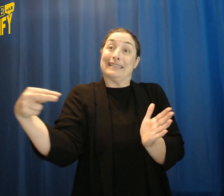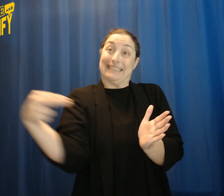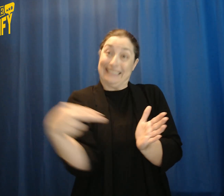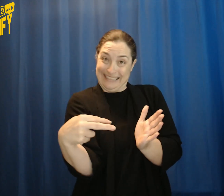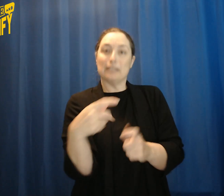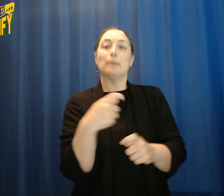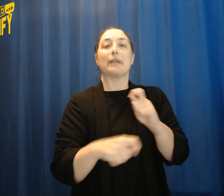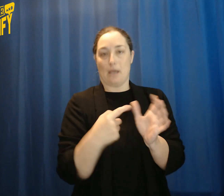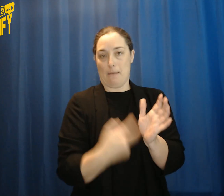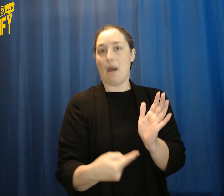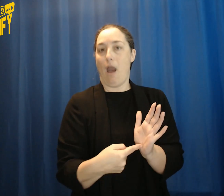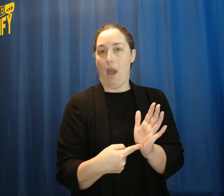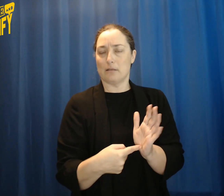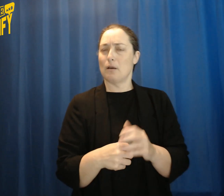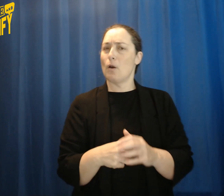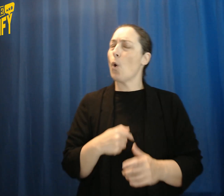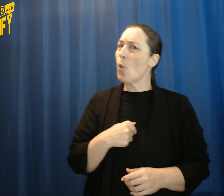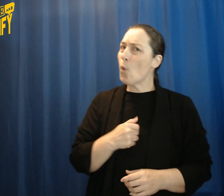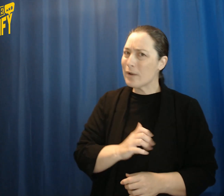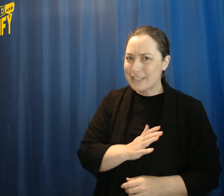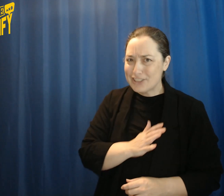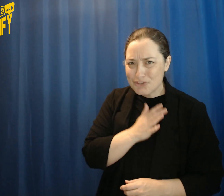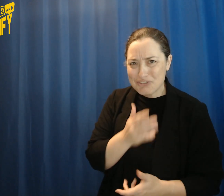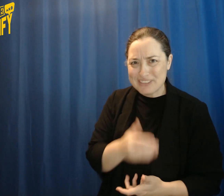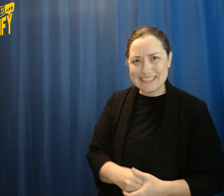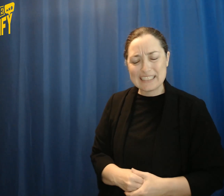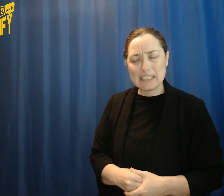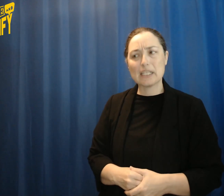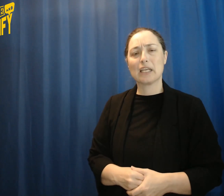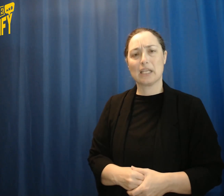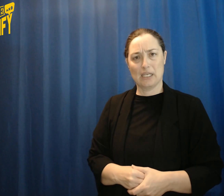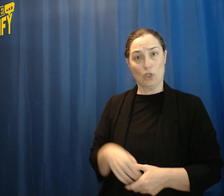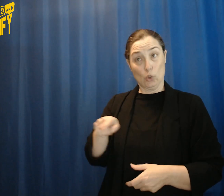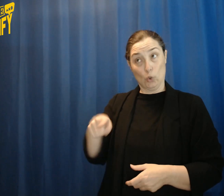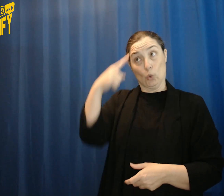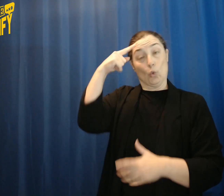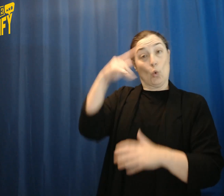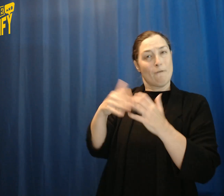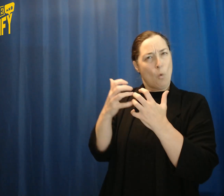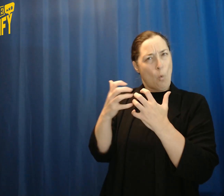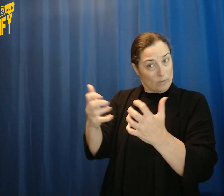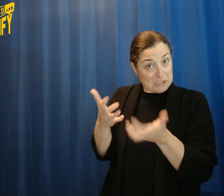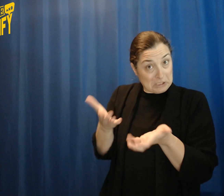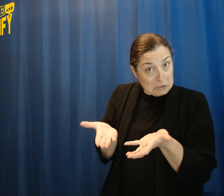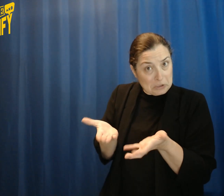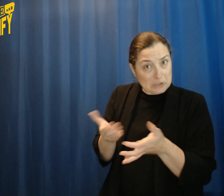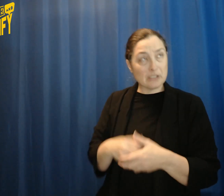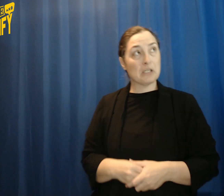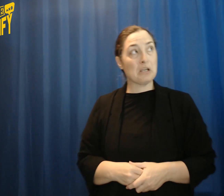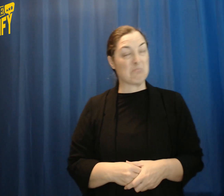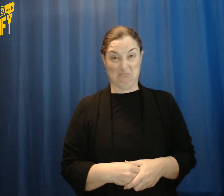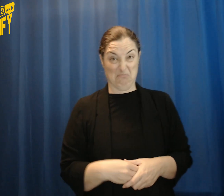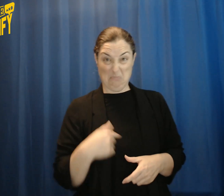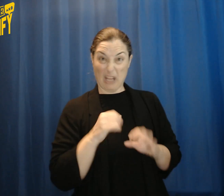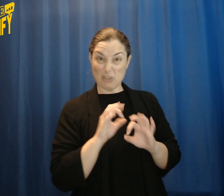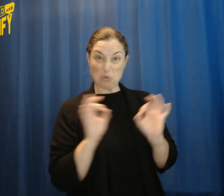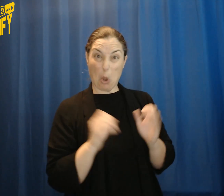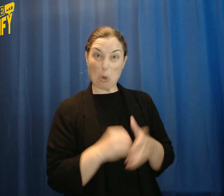much thought, I guess, do you put into your audience when you're making something? I don't. That's not a selfish